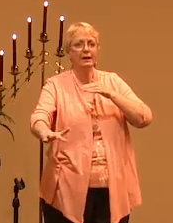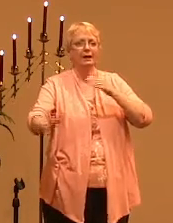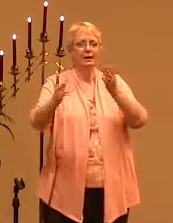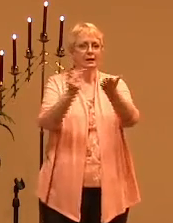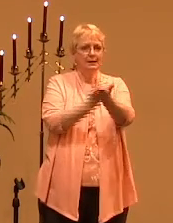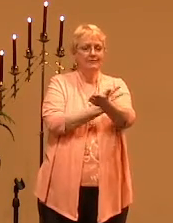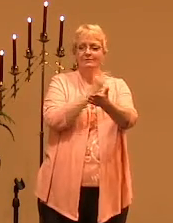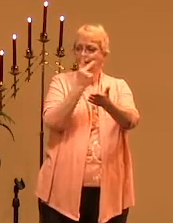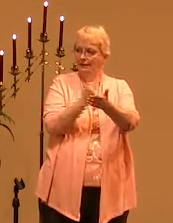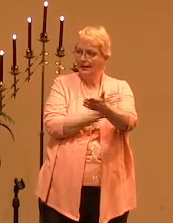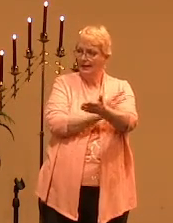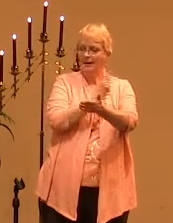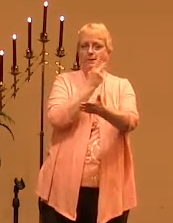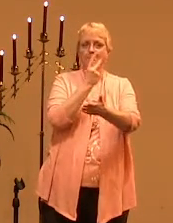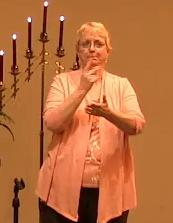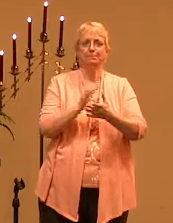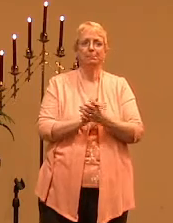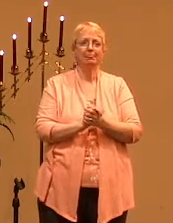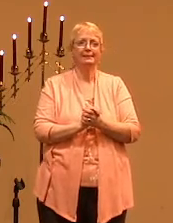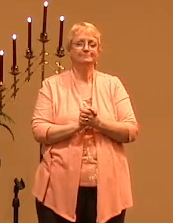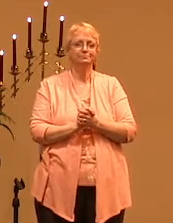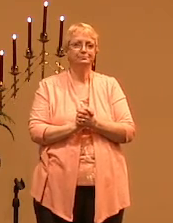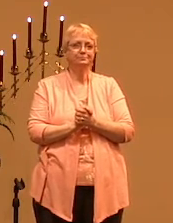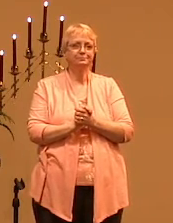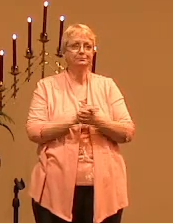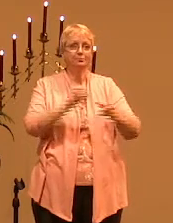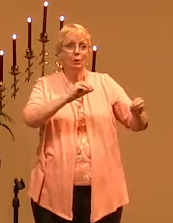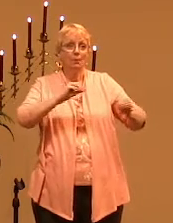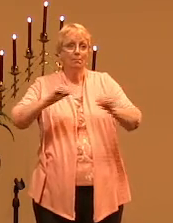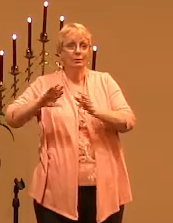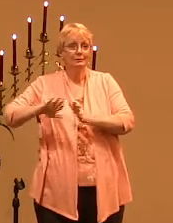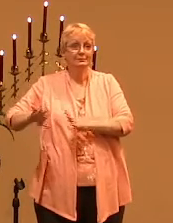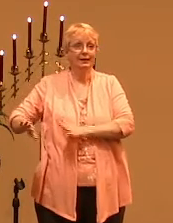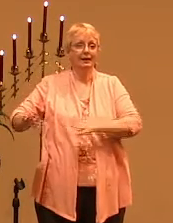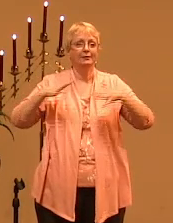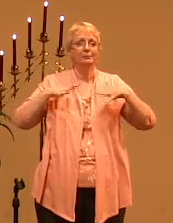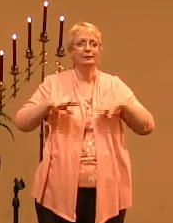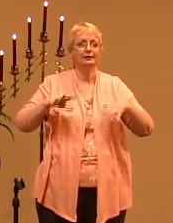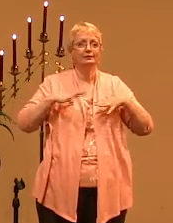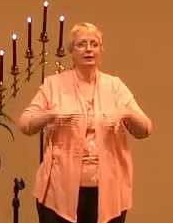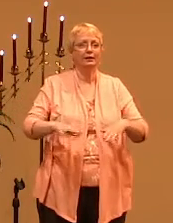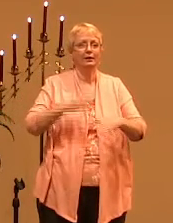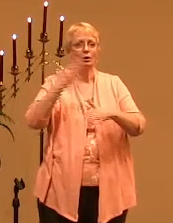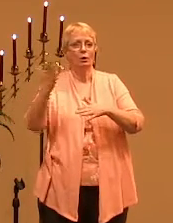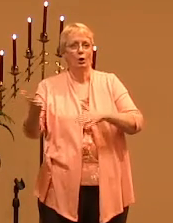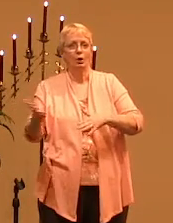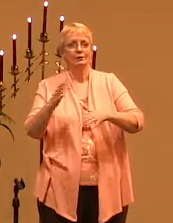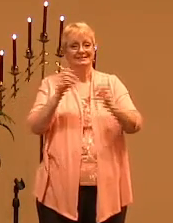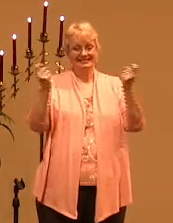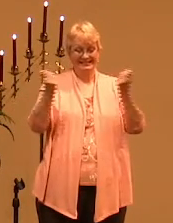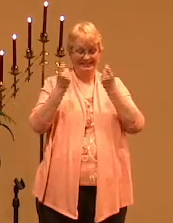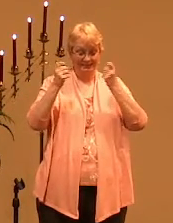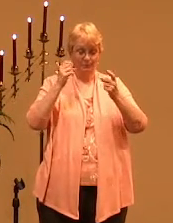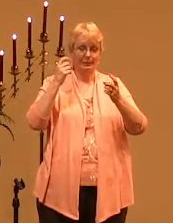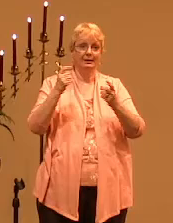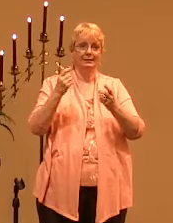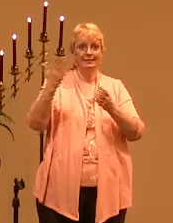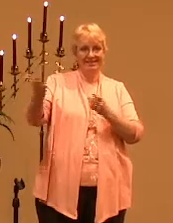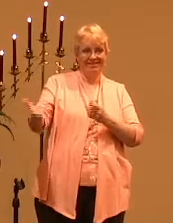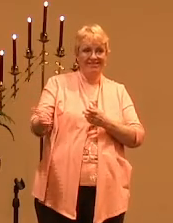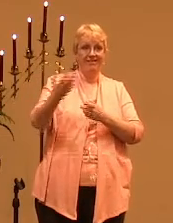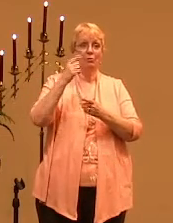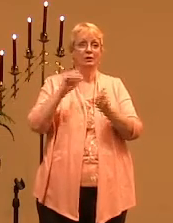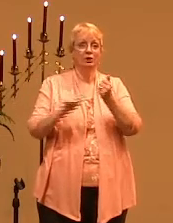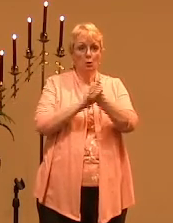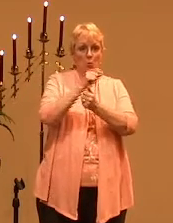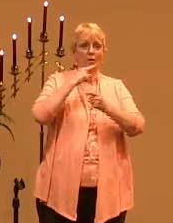the blood of the Lamb? Lay aside the garments that are stained with